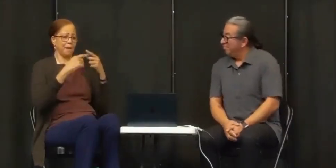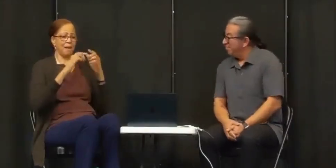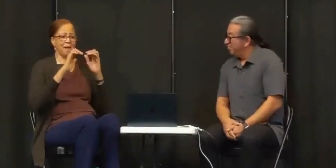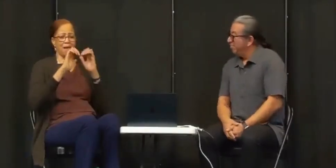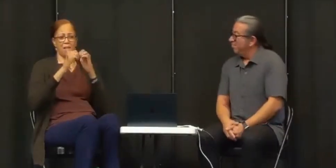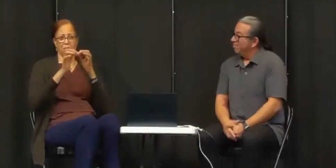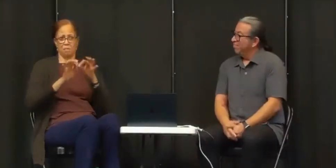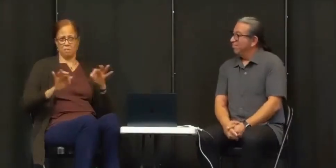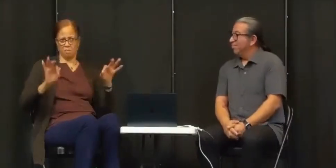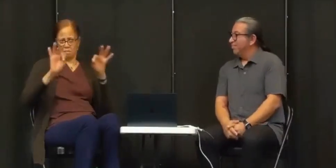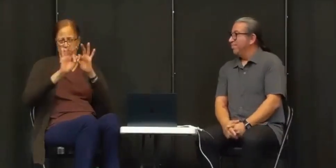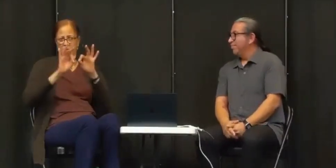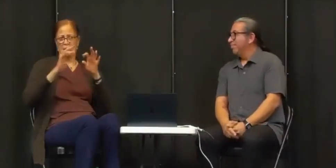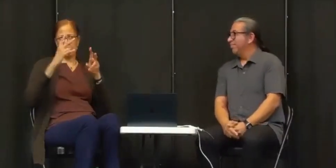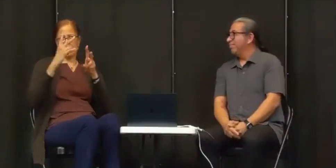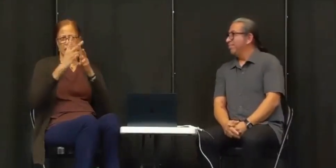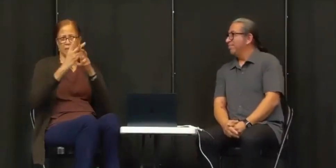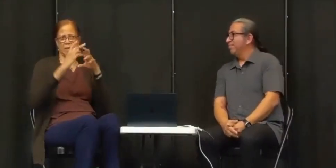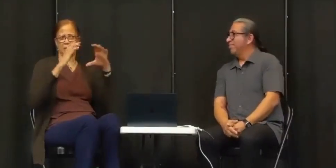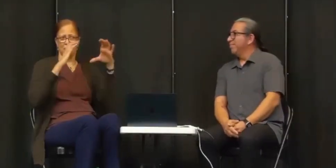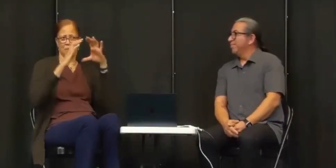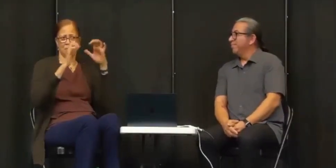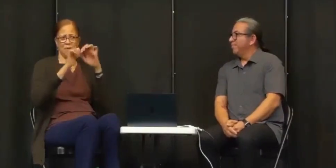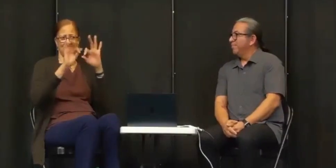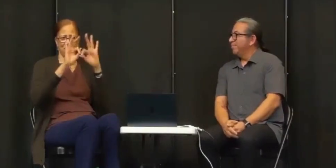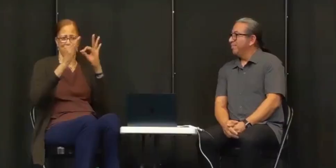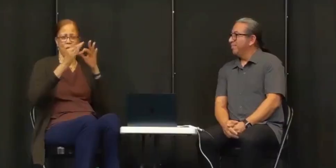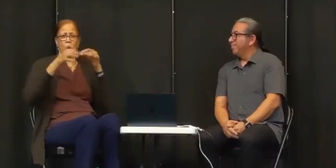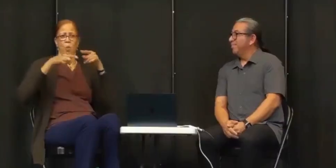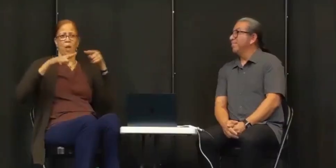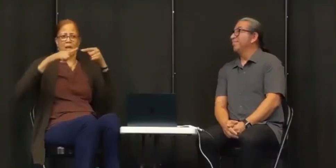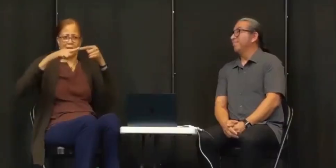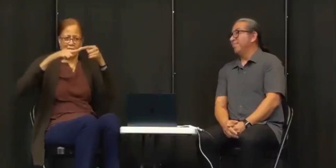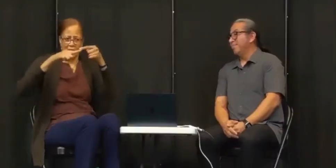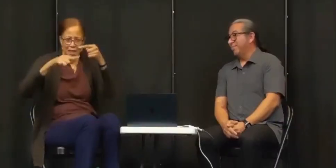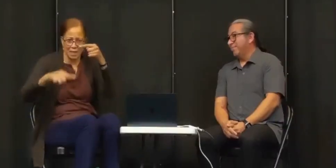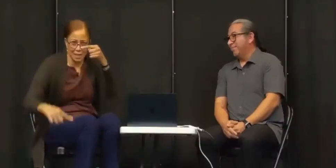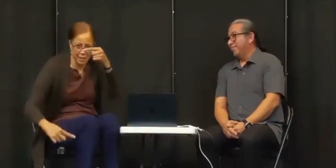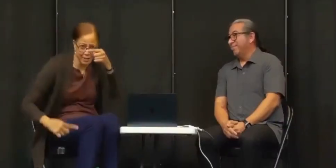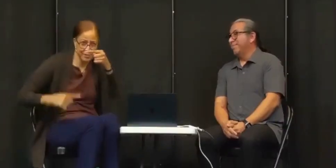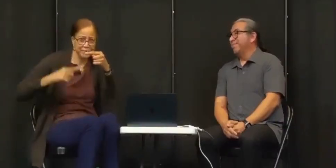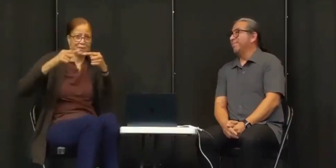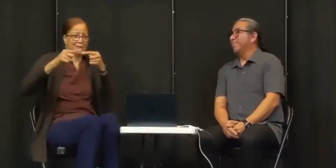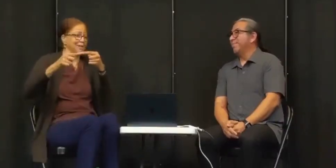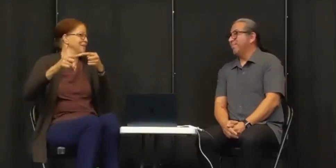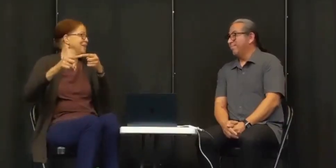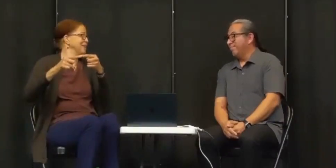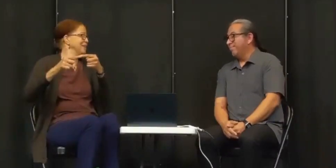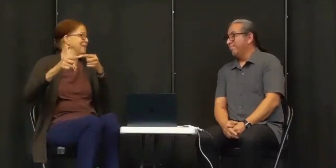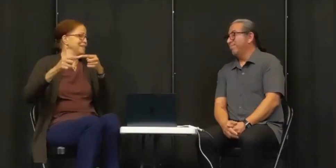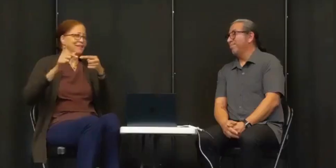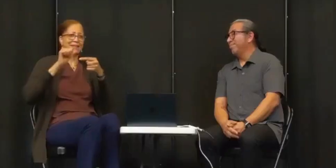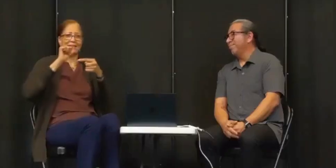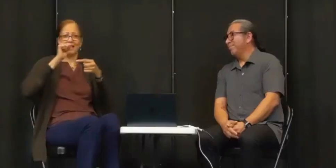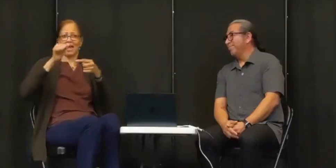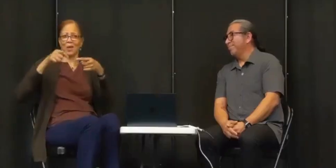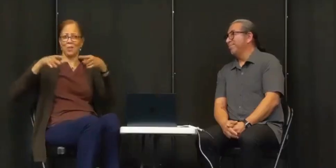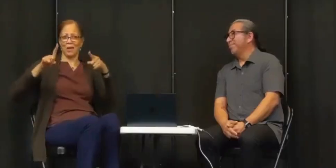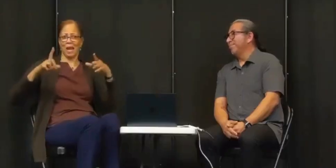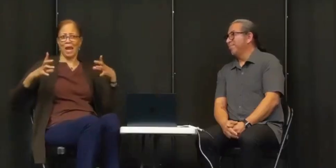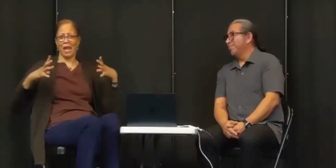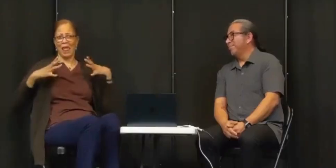Yeah, so that means you have to think about how important it is to keep communication with the family open all year round,